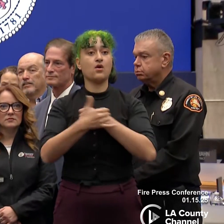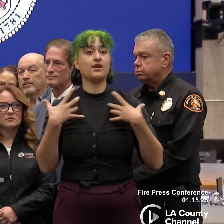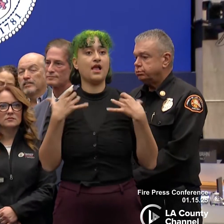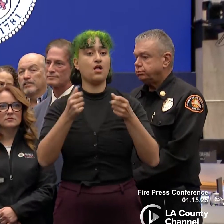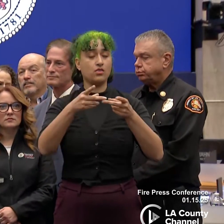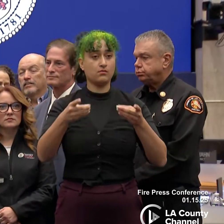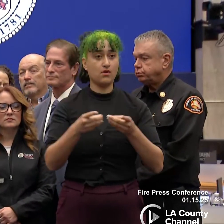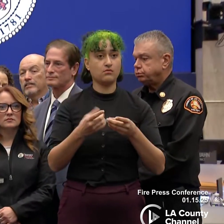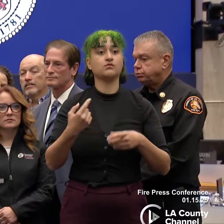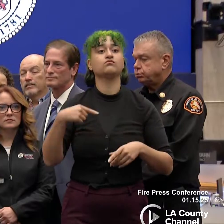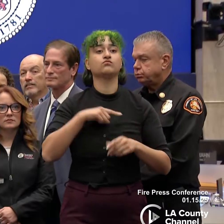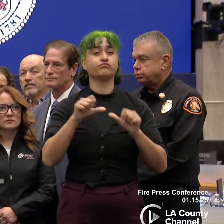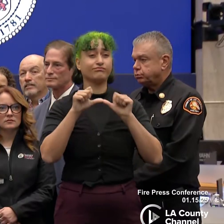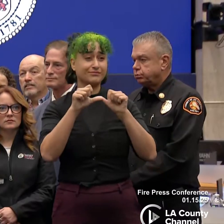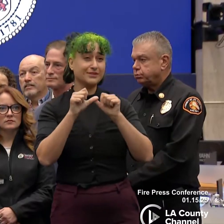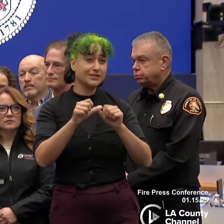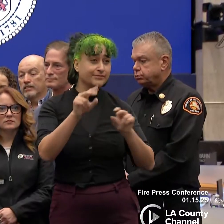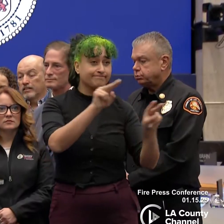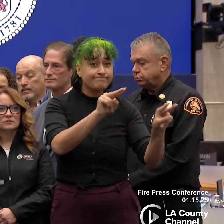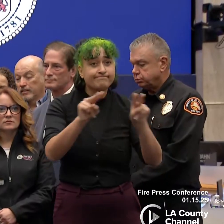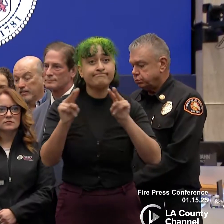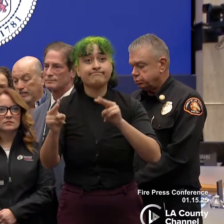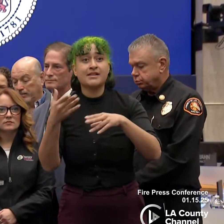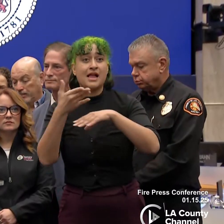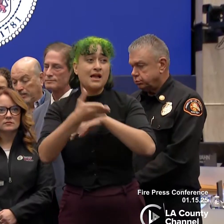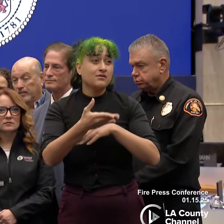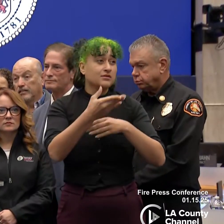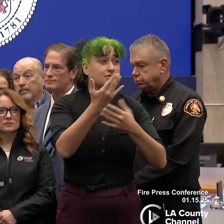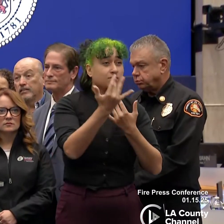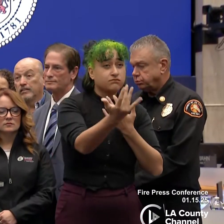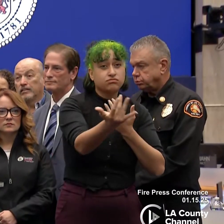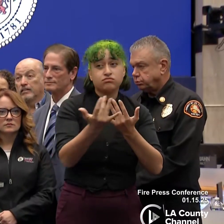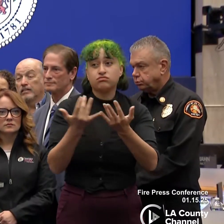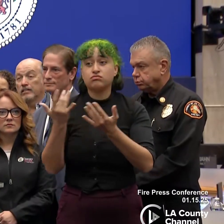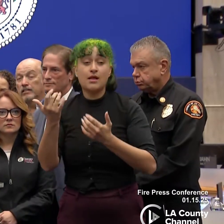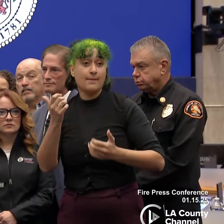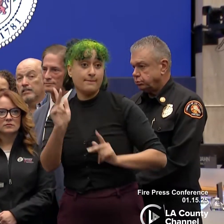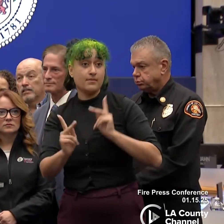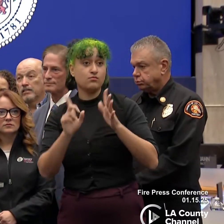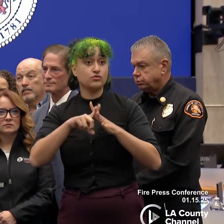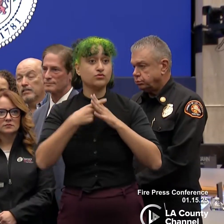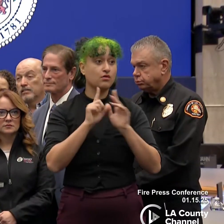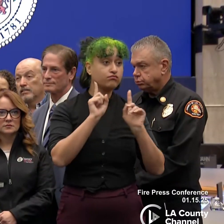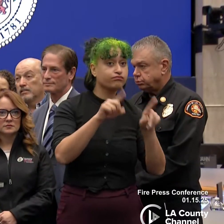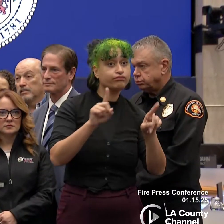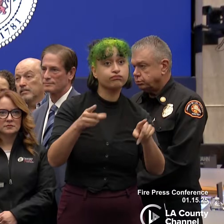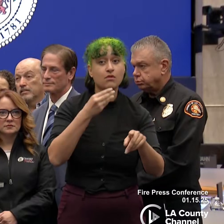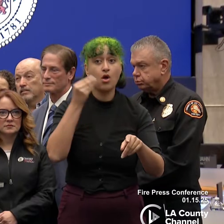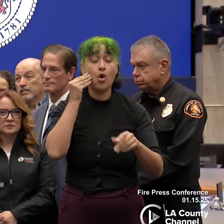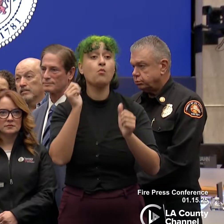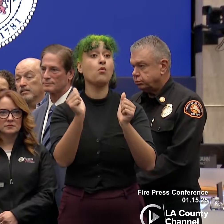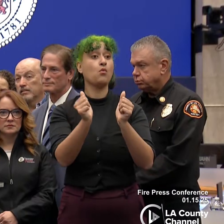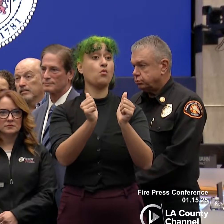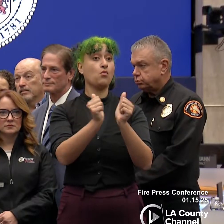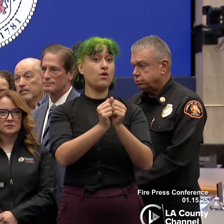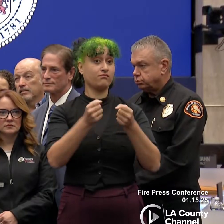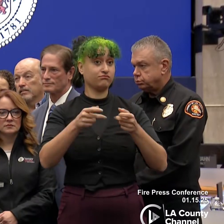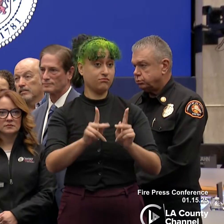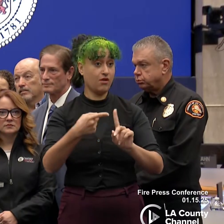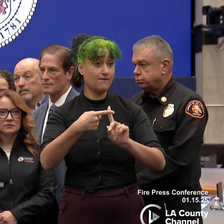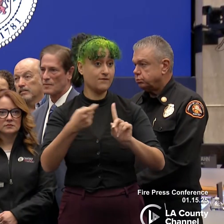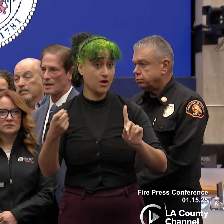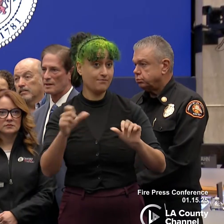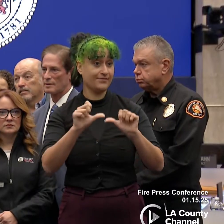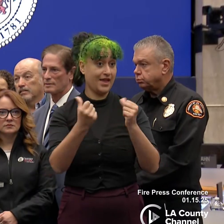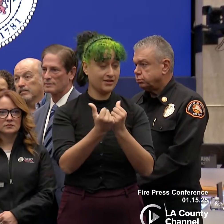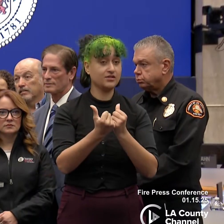we continue to deal with the aftermath of fires and residents begin to return to their homes with proper approval from the regulatory agencies, it